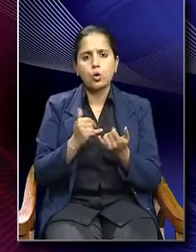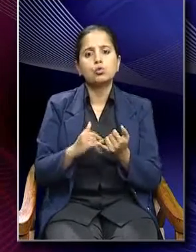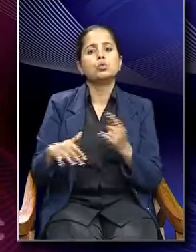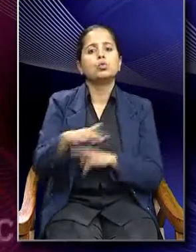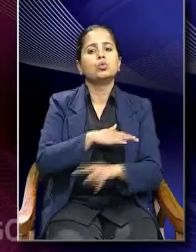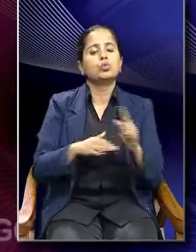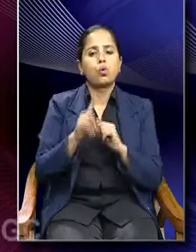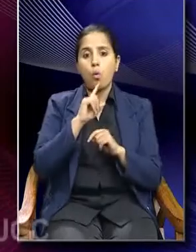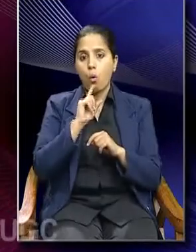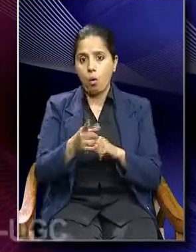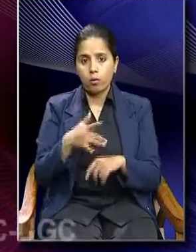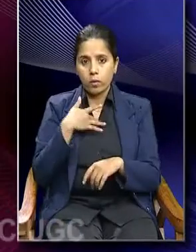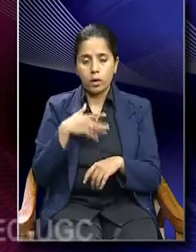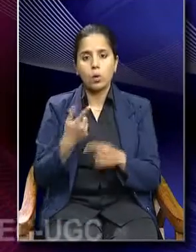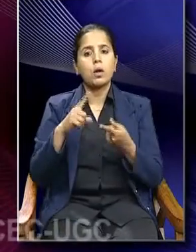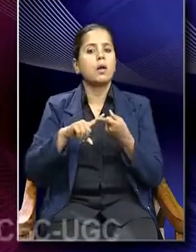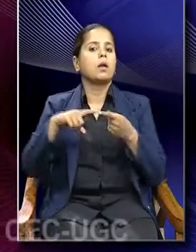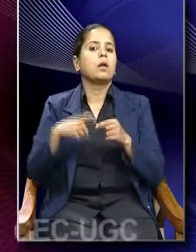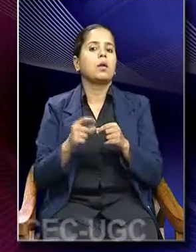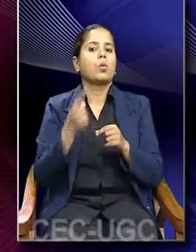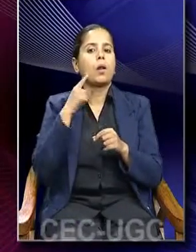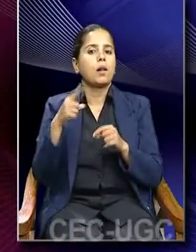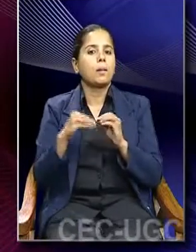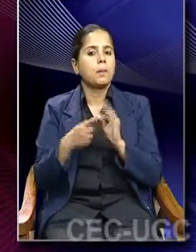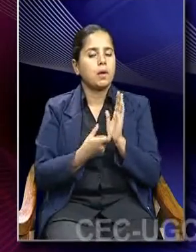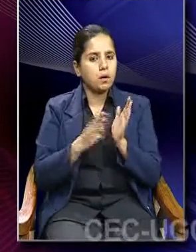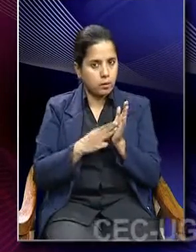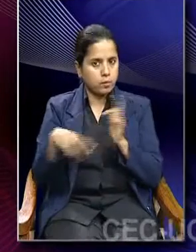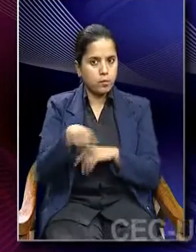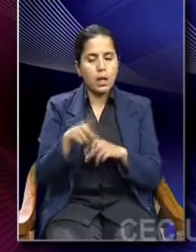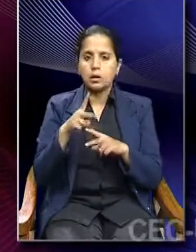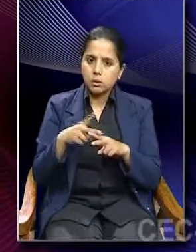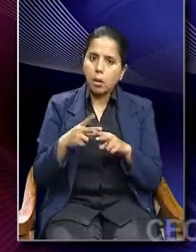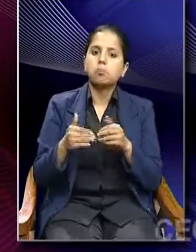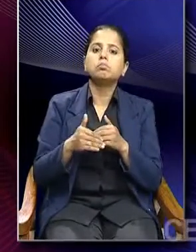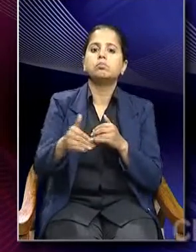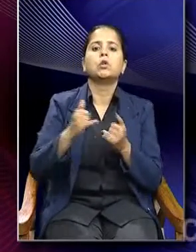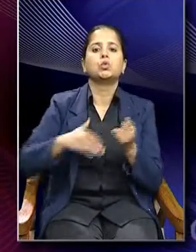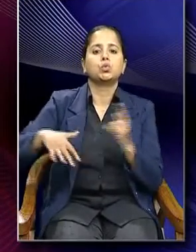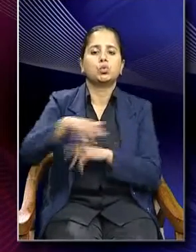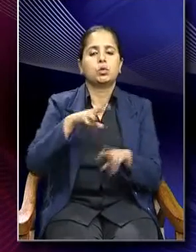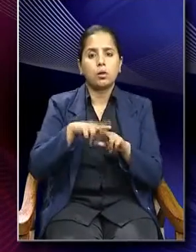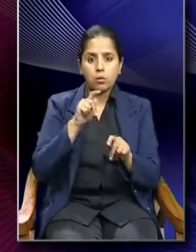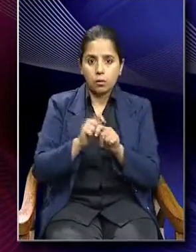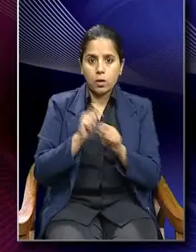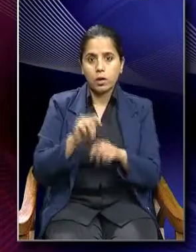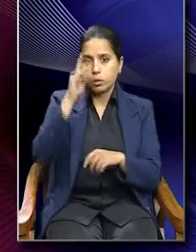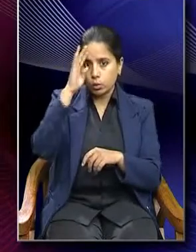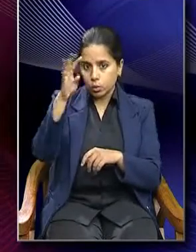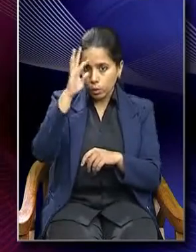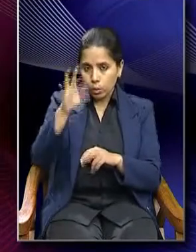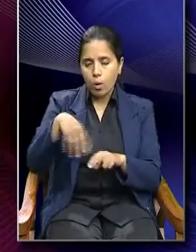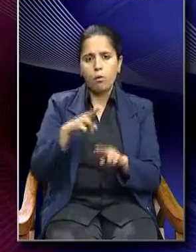order and equilibrium maintained in society. So, the functional theory of